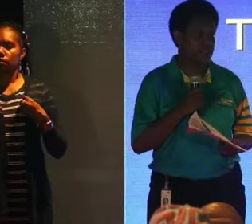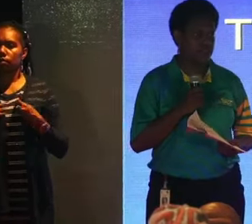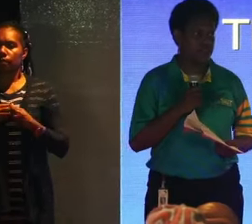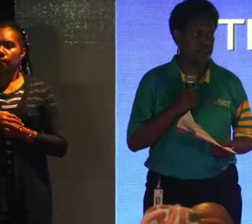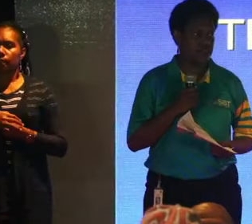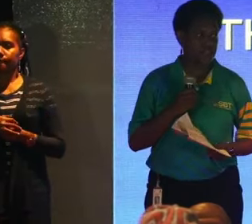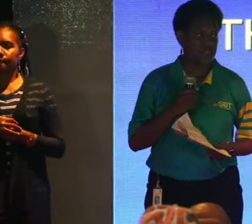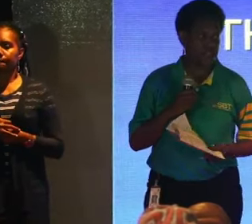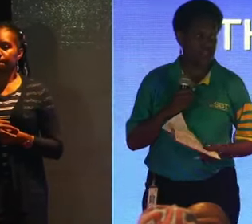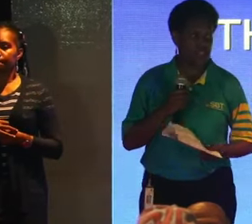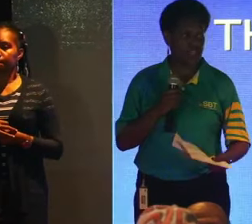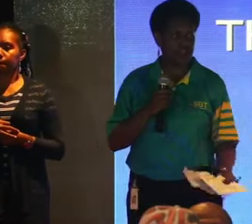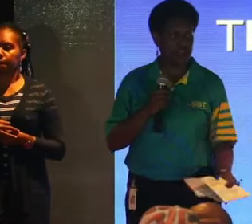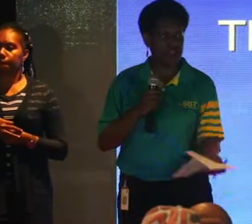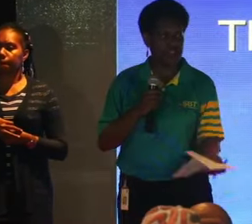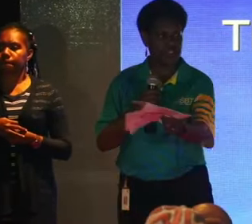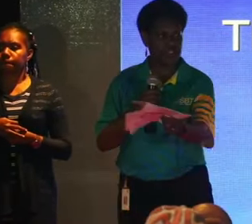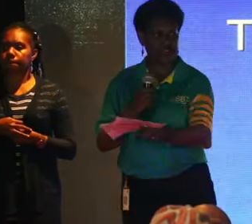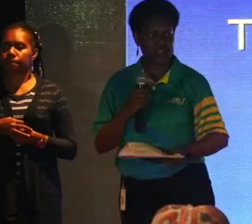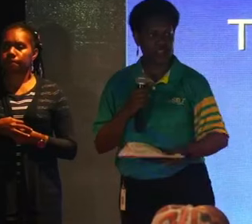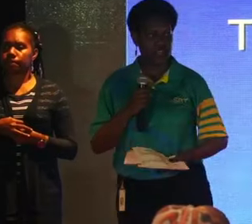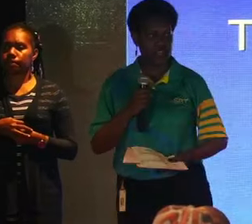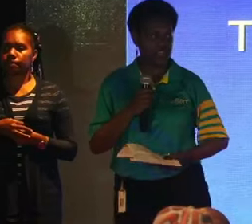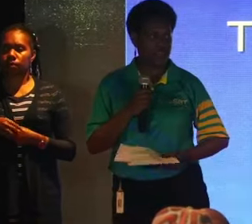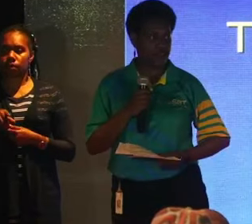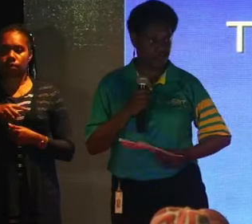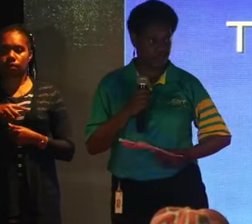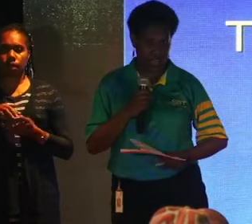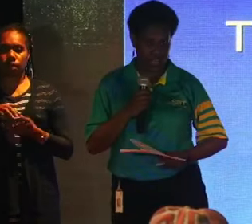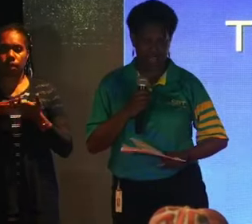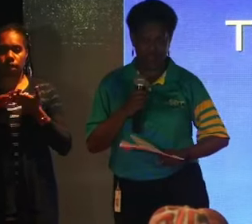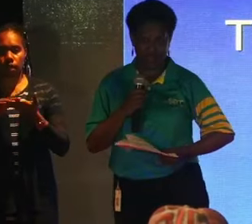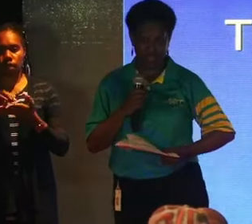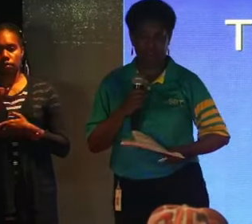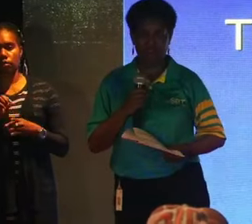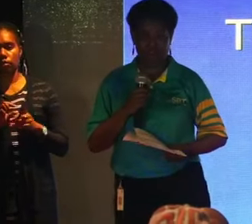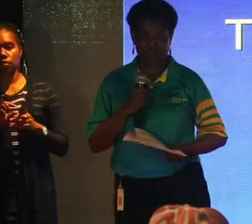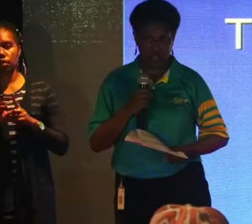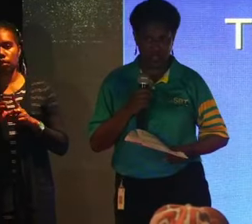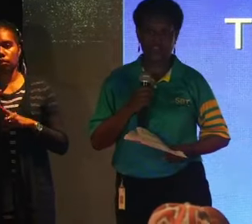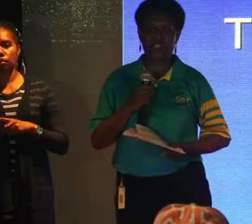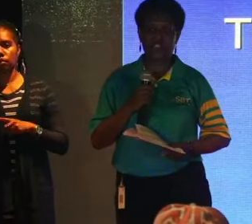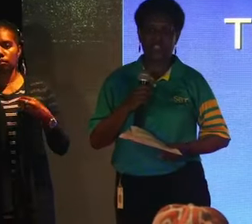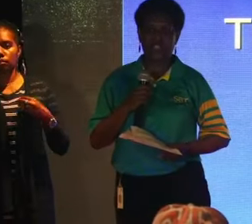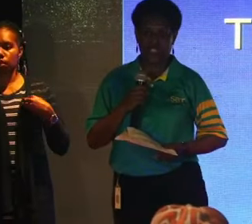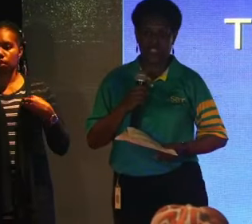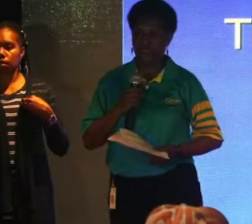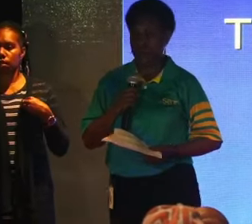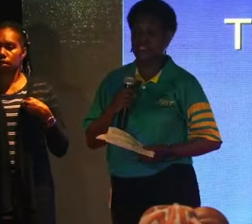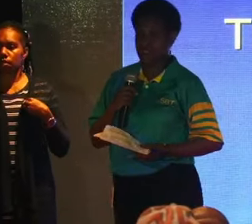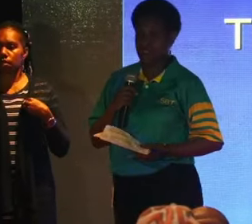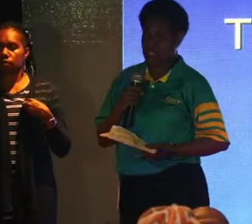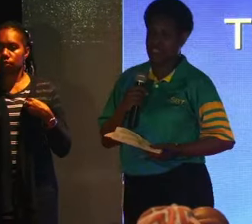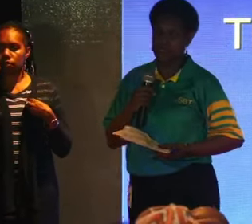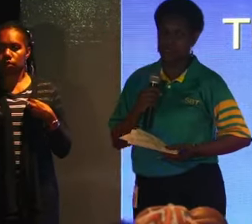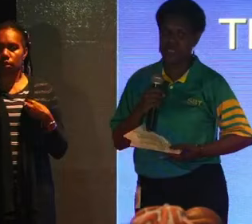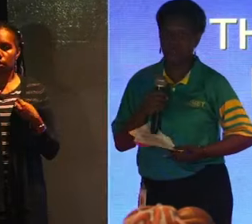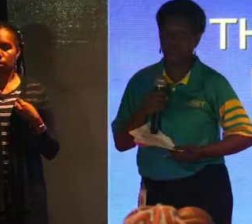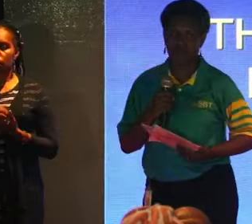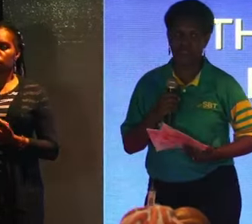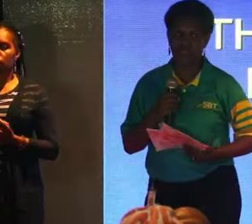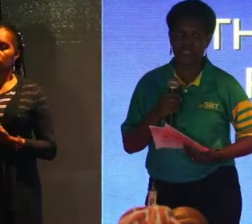also focused on trying to encourage agriculture. We've read in, suppose we follow through the news, cooperative society would be the